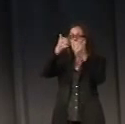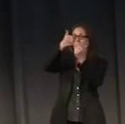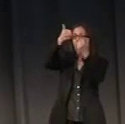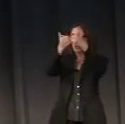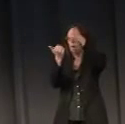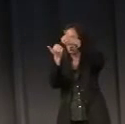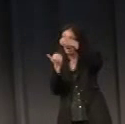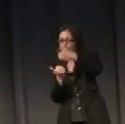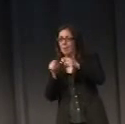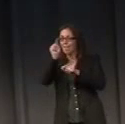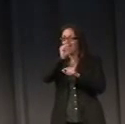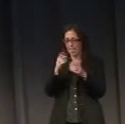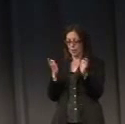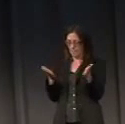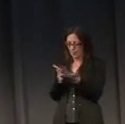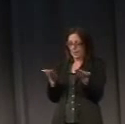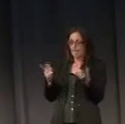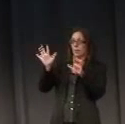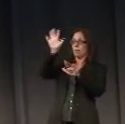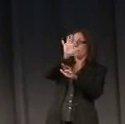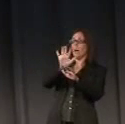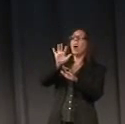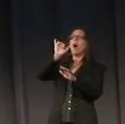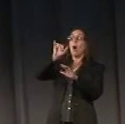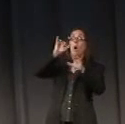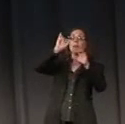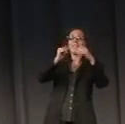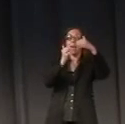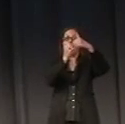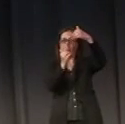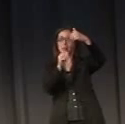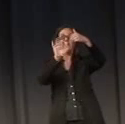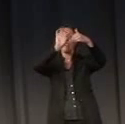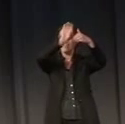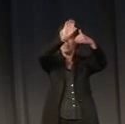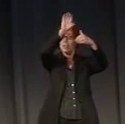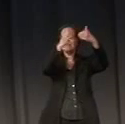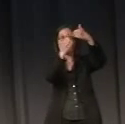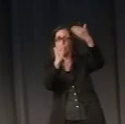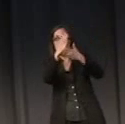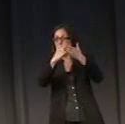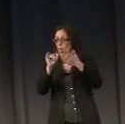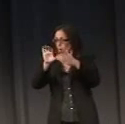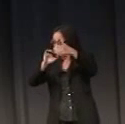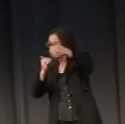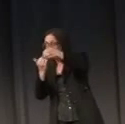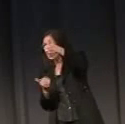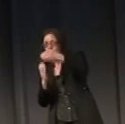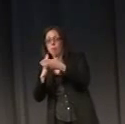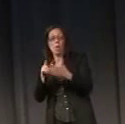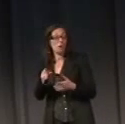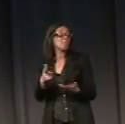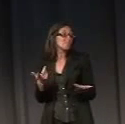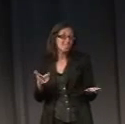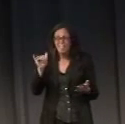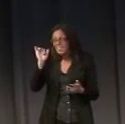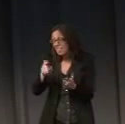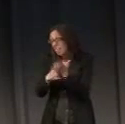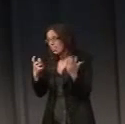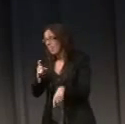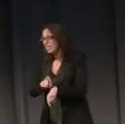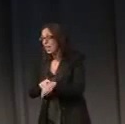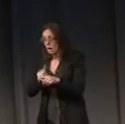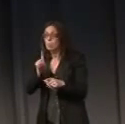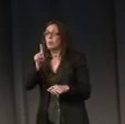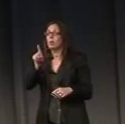those boundaries happen so that you can identify an object's shape. That's a pretty time-consuming task, and color looks like it